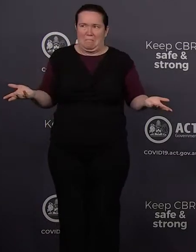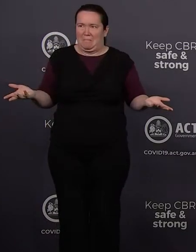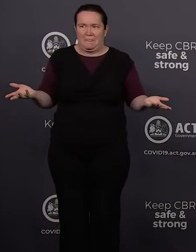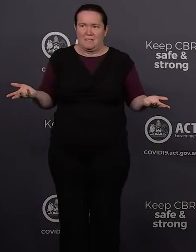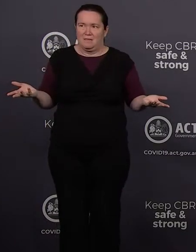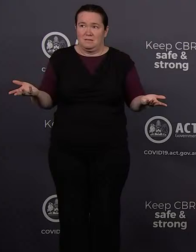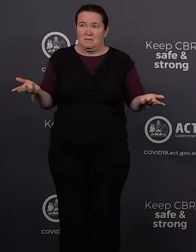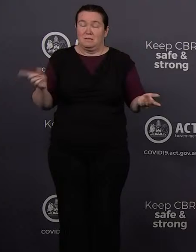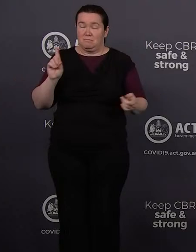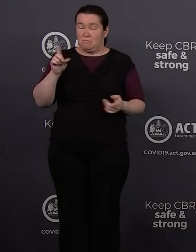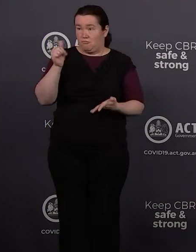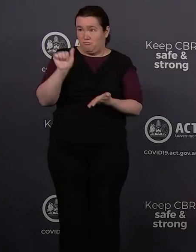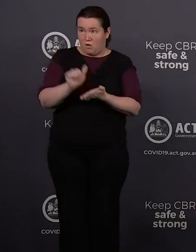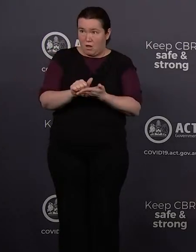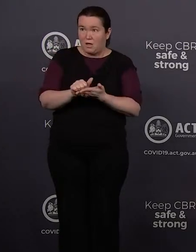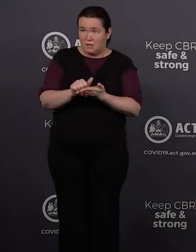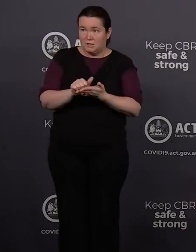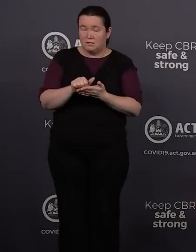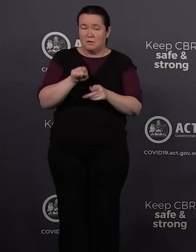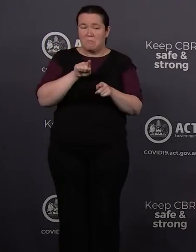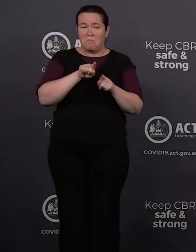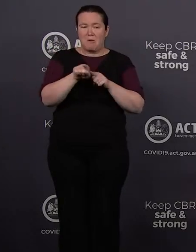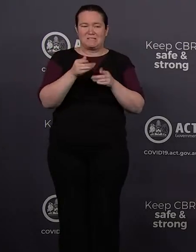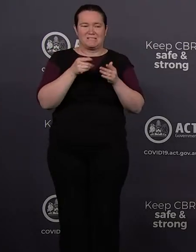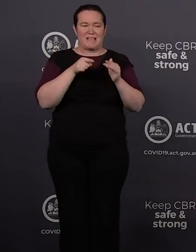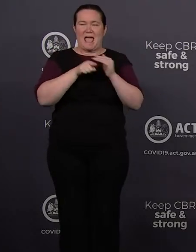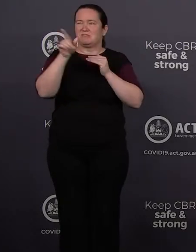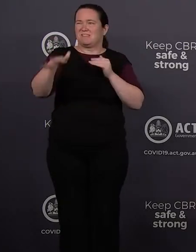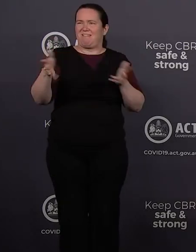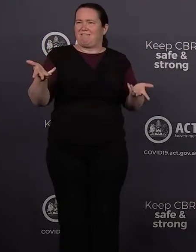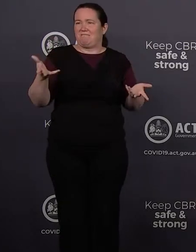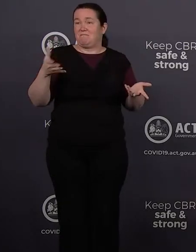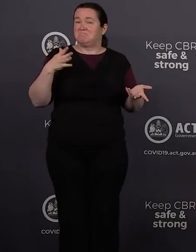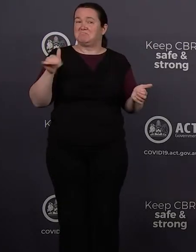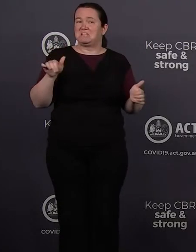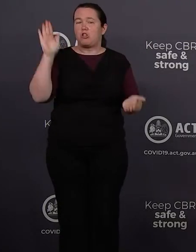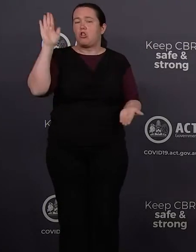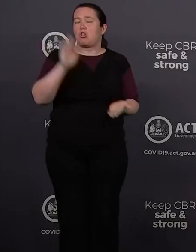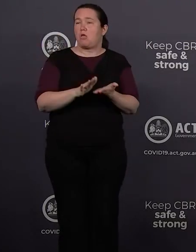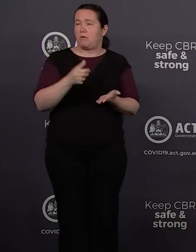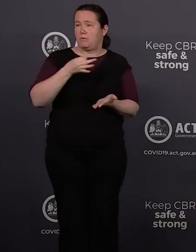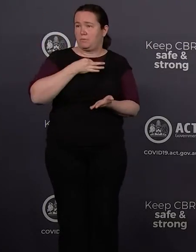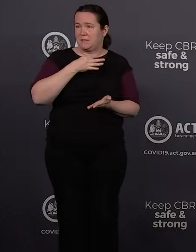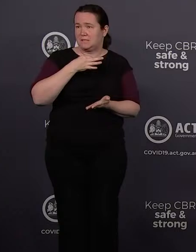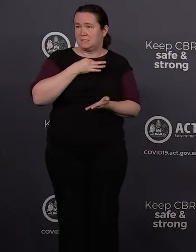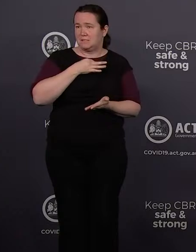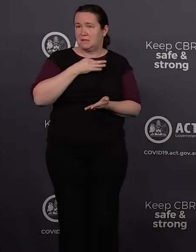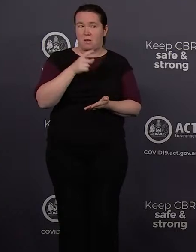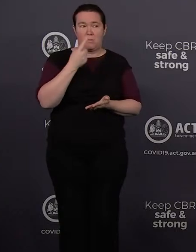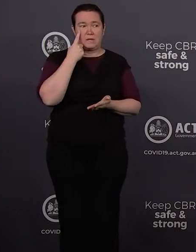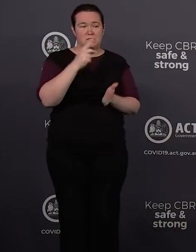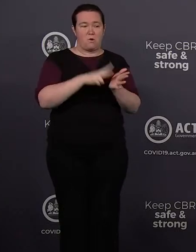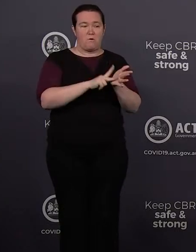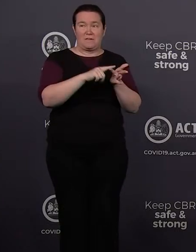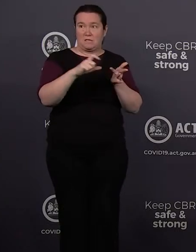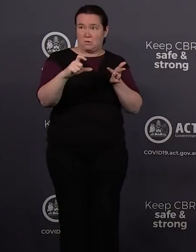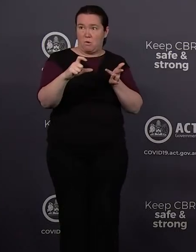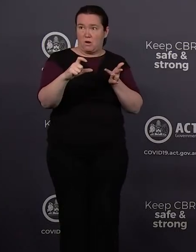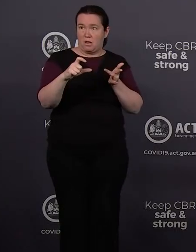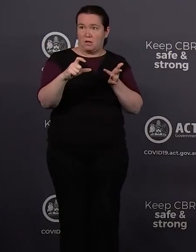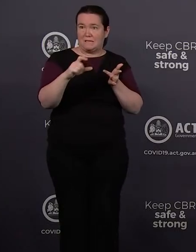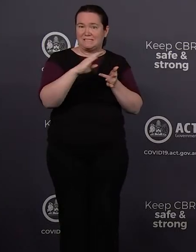listed. However, you are right. Generally, outdoor settings are considered to be lower risk, but we did see in Victoria some of those